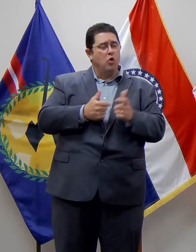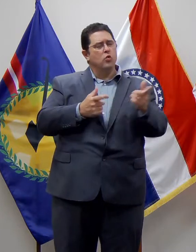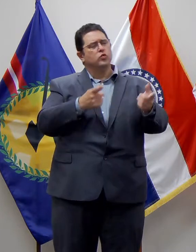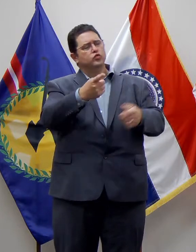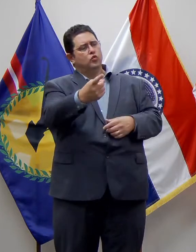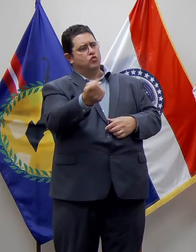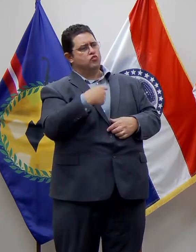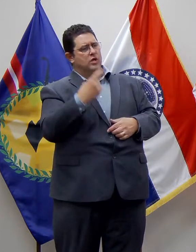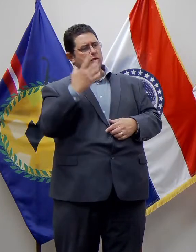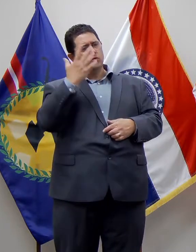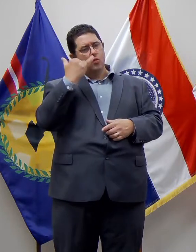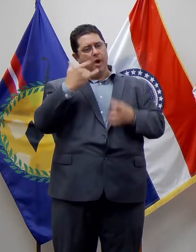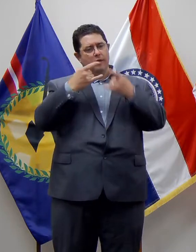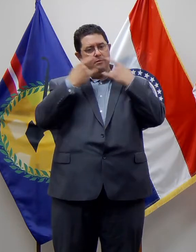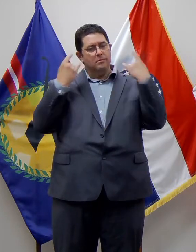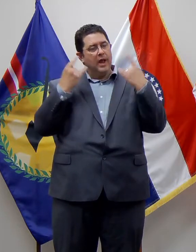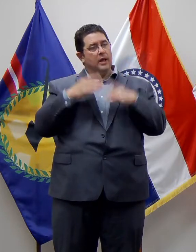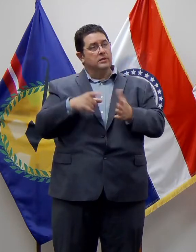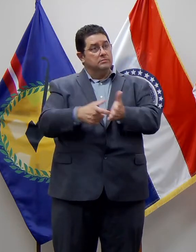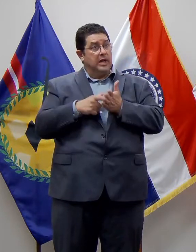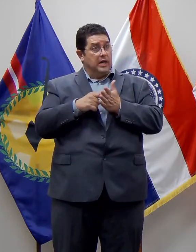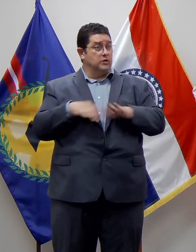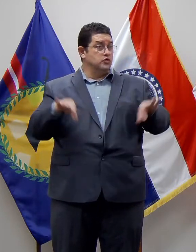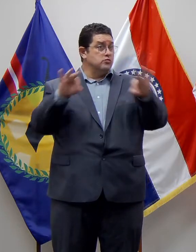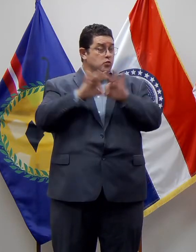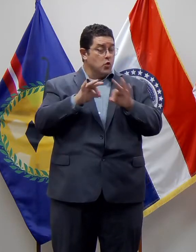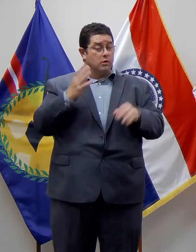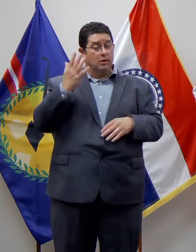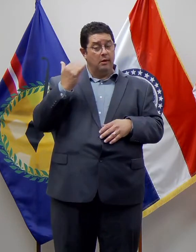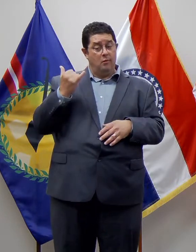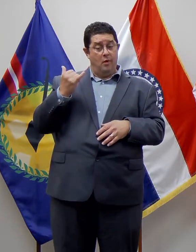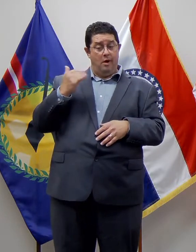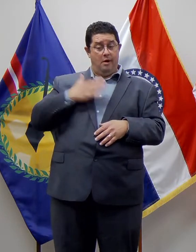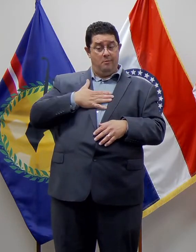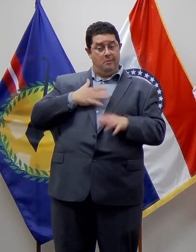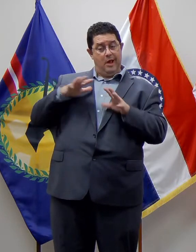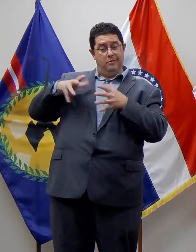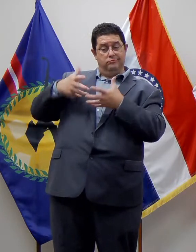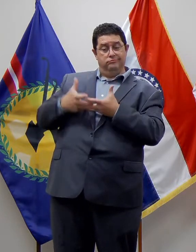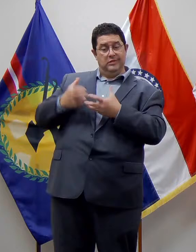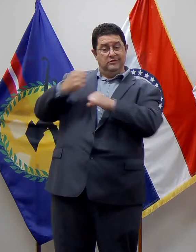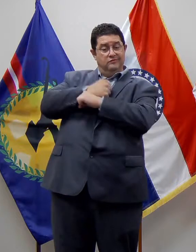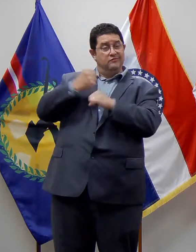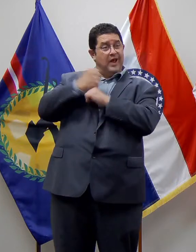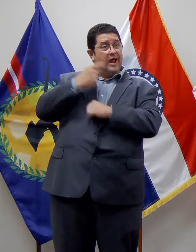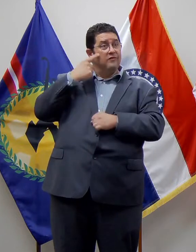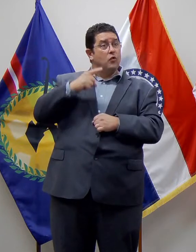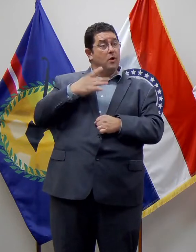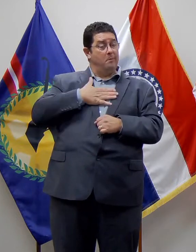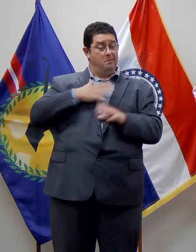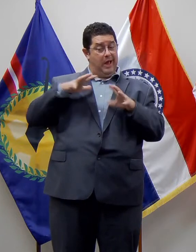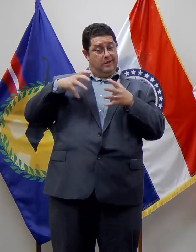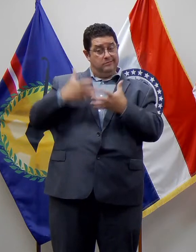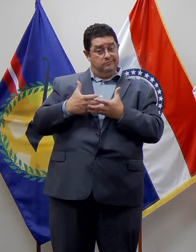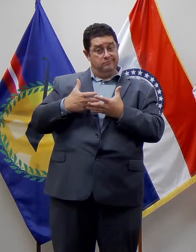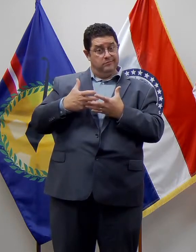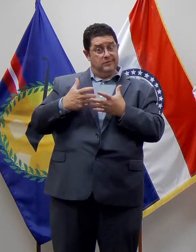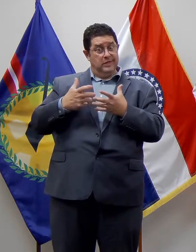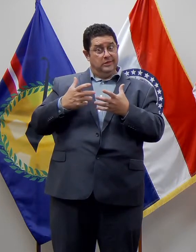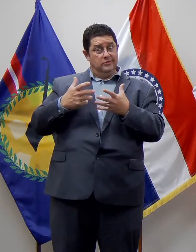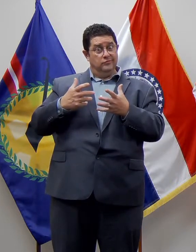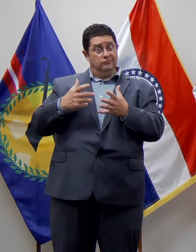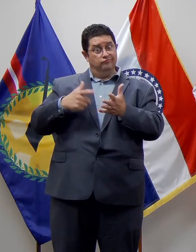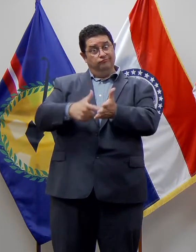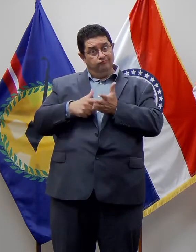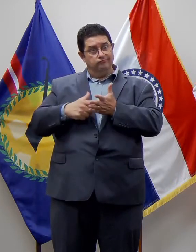about why the mask mandate is important and why my administration is fighting for it. My administration is fighting for masks and